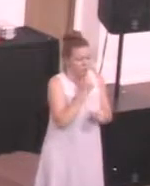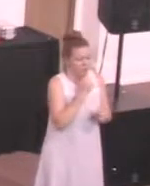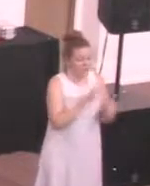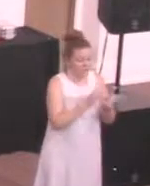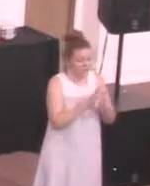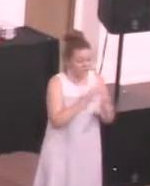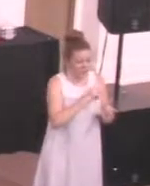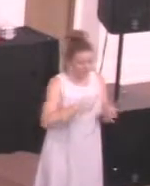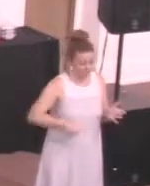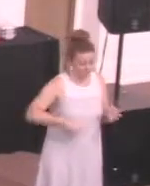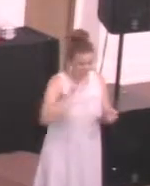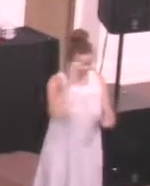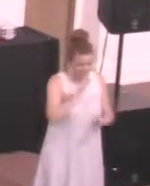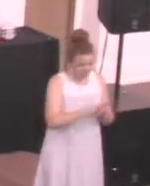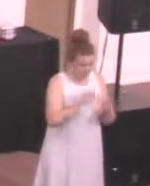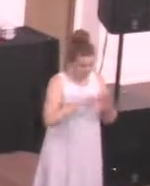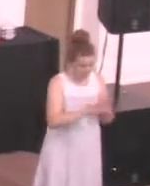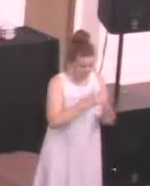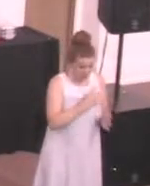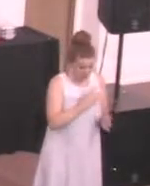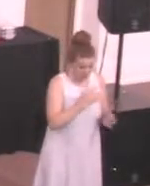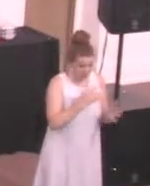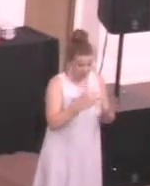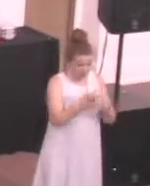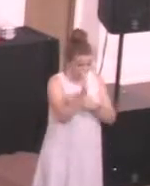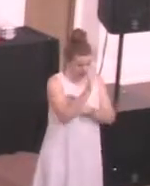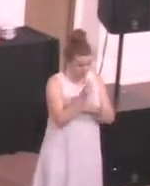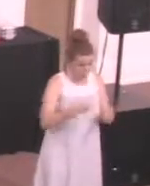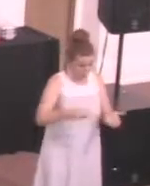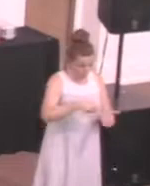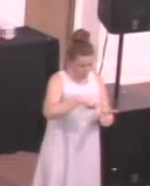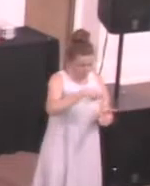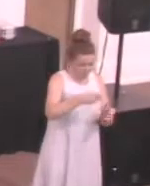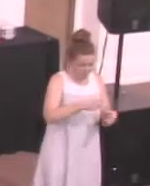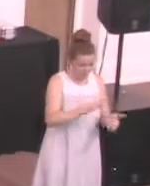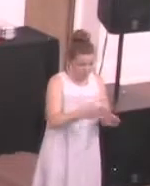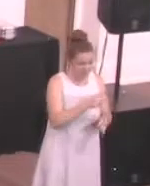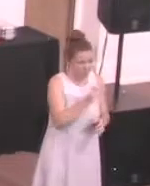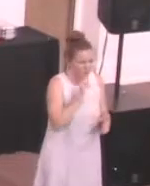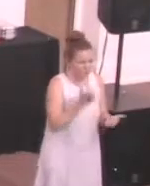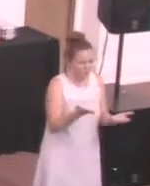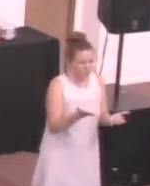Lord, and believe in your heart that God raised him from the dead, you will be what?